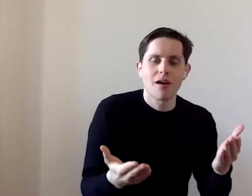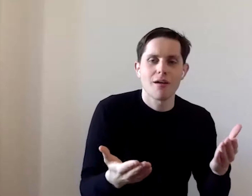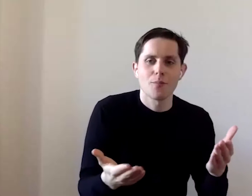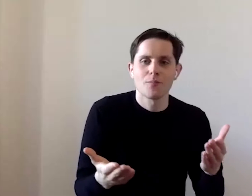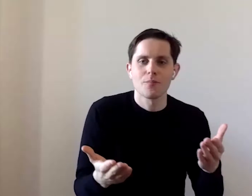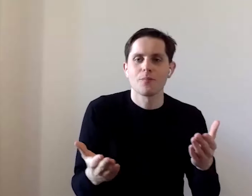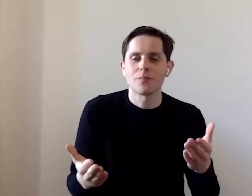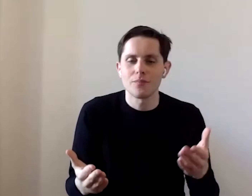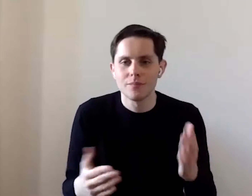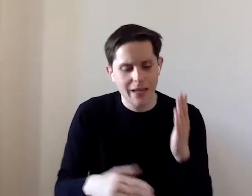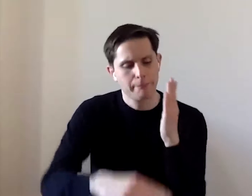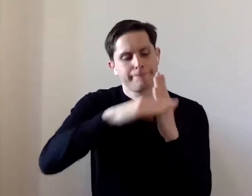BA in interior architecture.